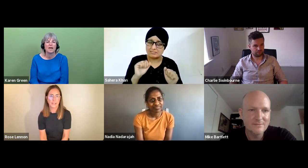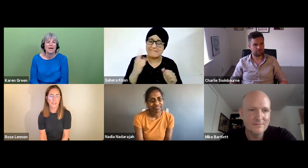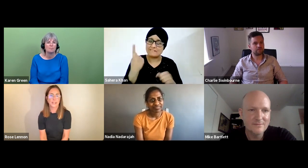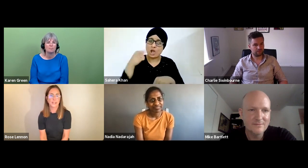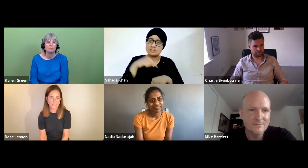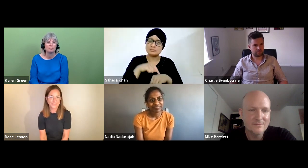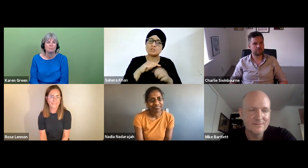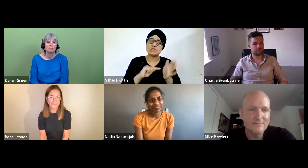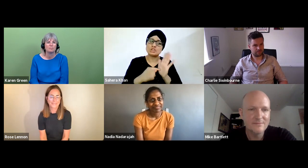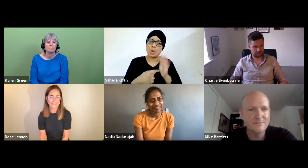Am.